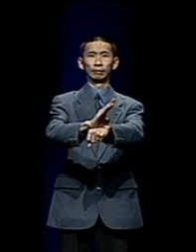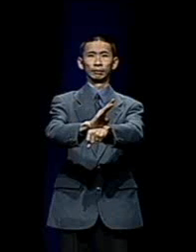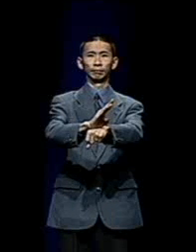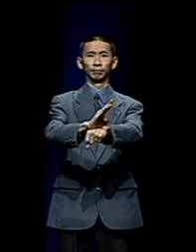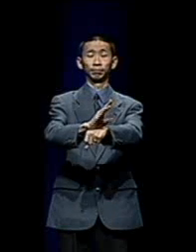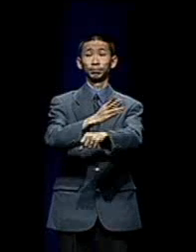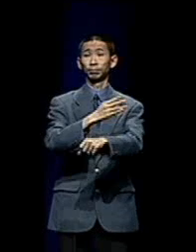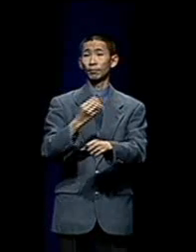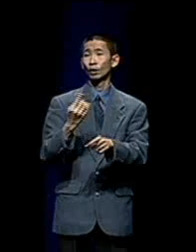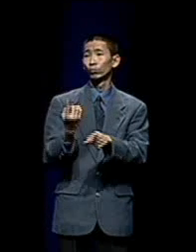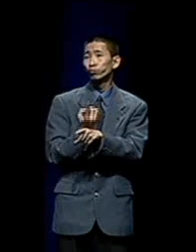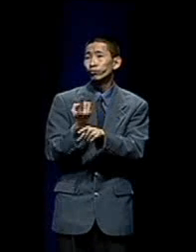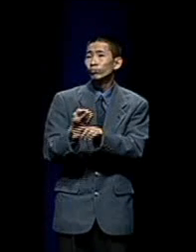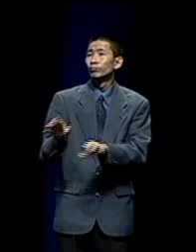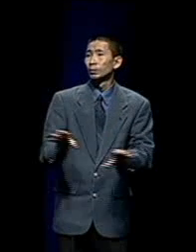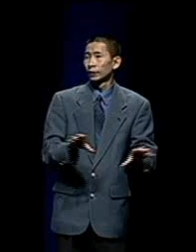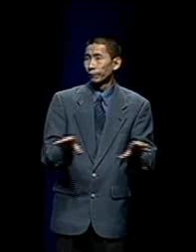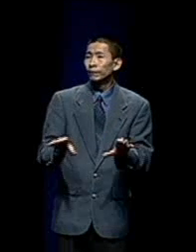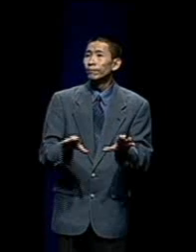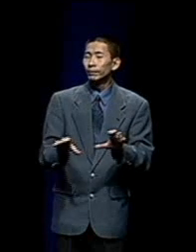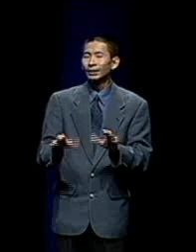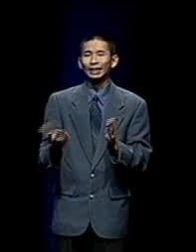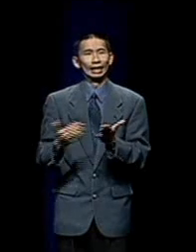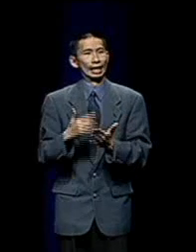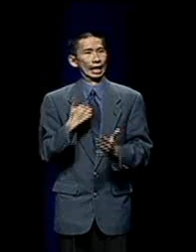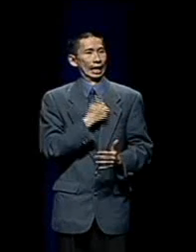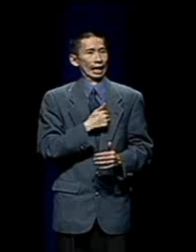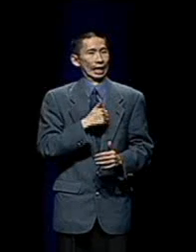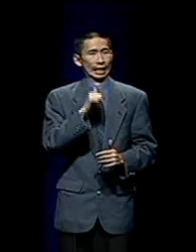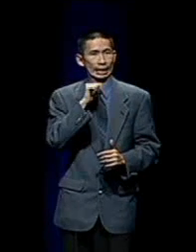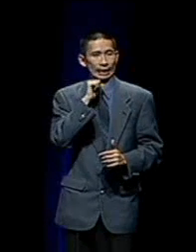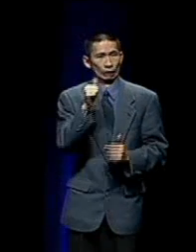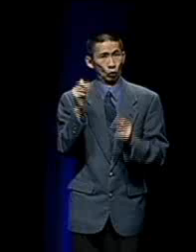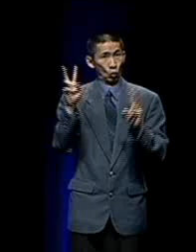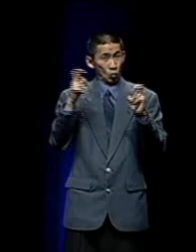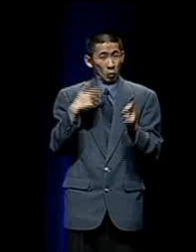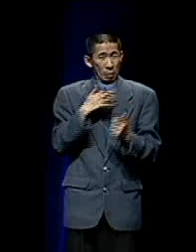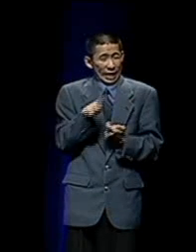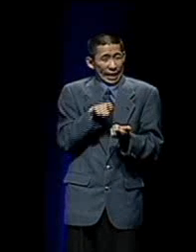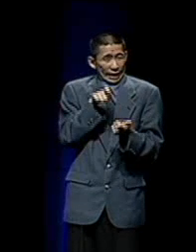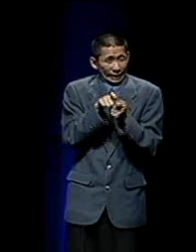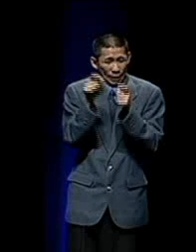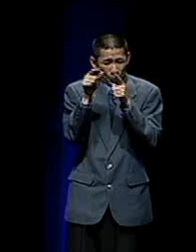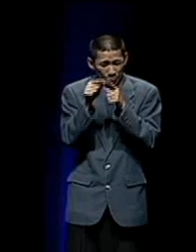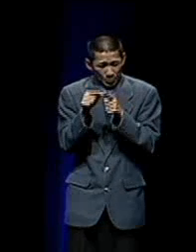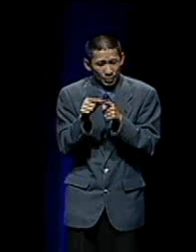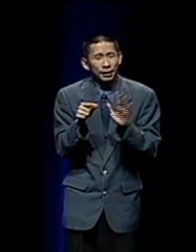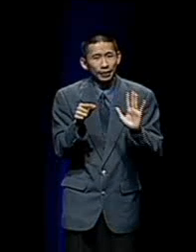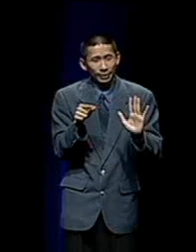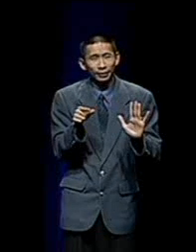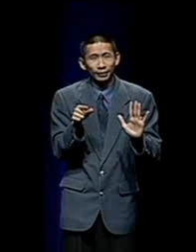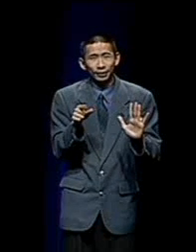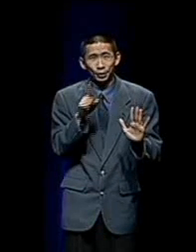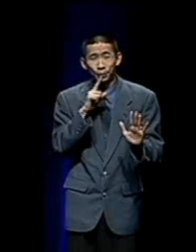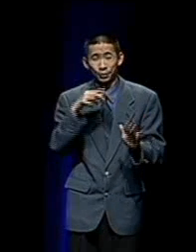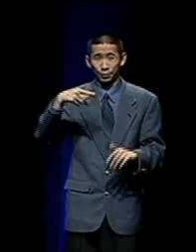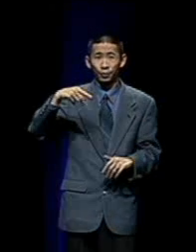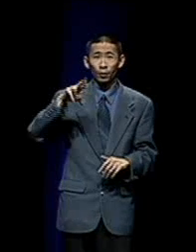and typical activities. Okay, now again, I apologize, don't hold me to those words because there is a very nice definition that the committee,